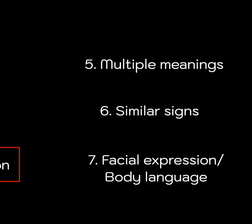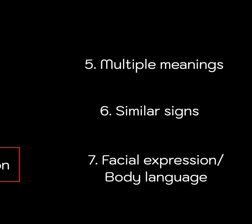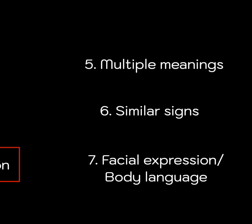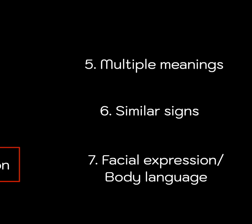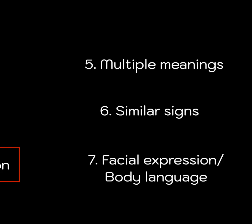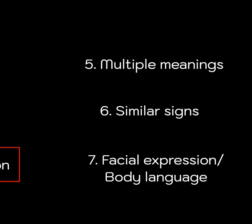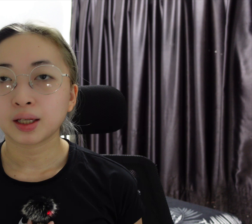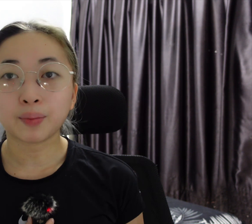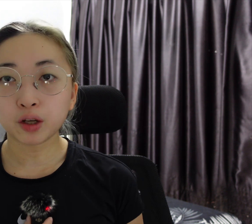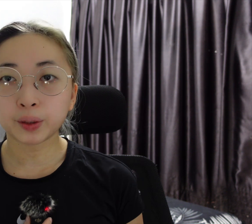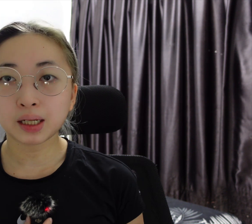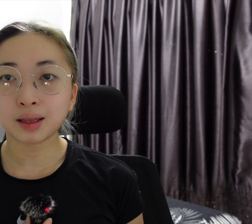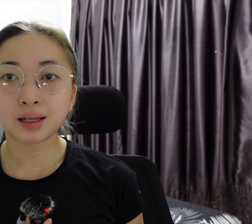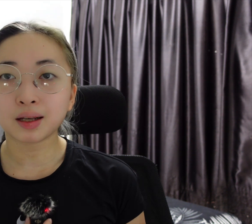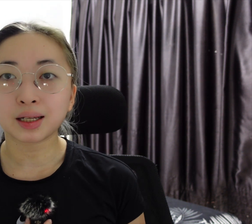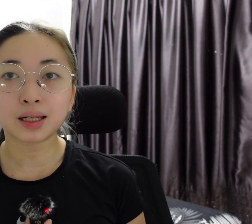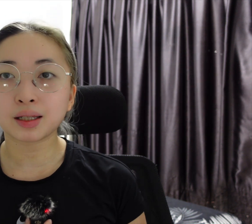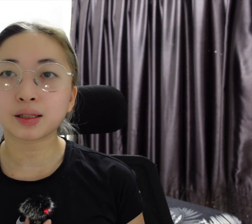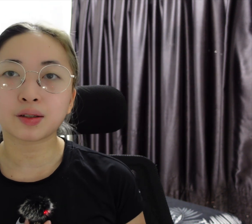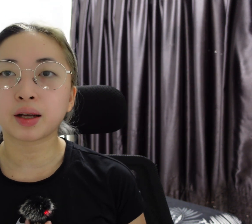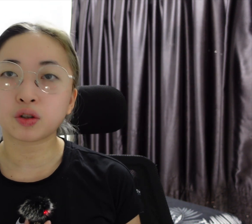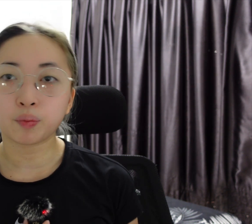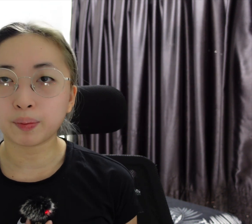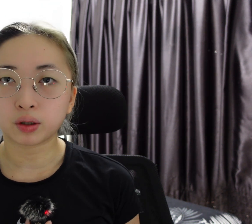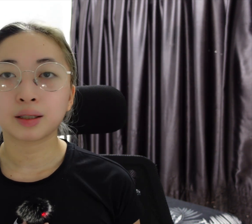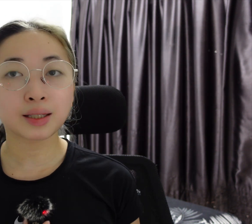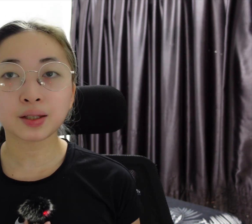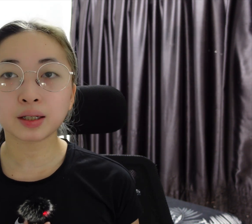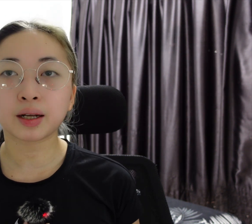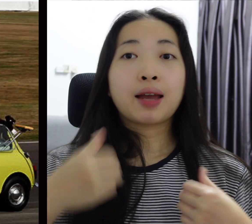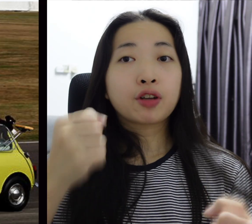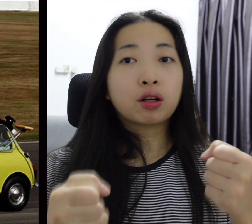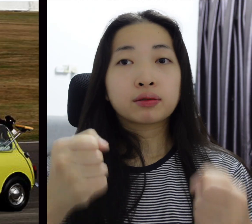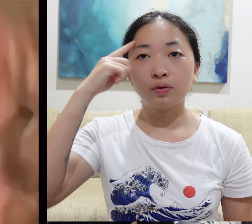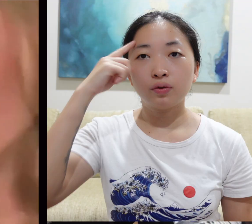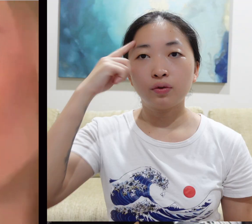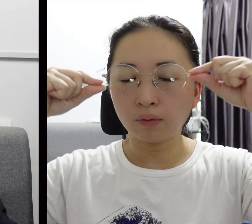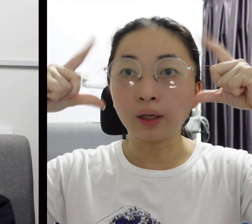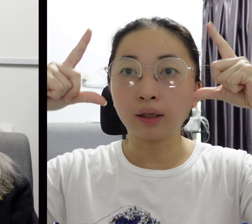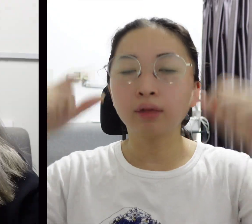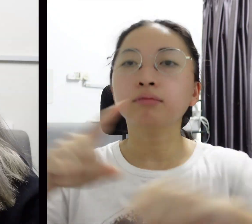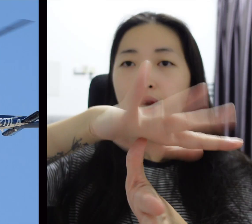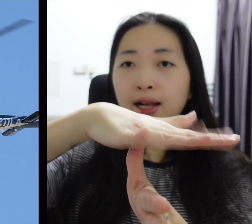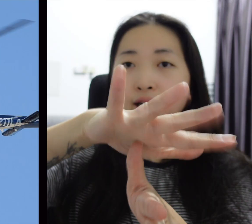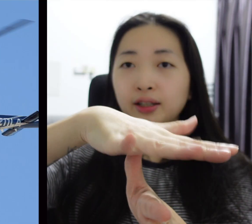their actions. In my opinion, these are the easiest signs to remember. These are signs like car, think, wake up,